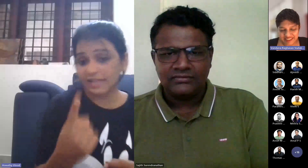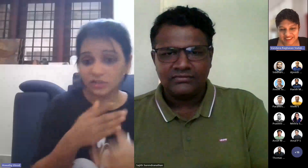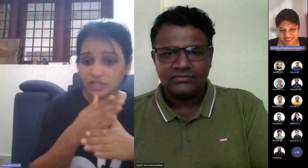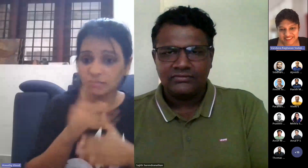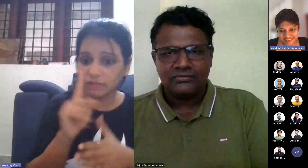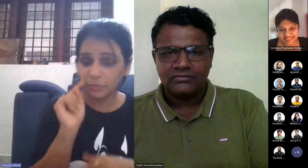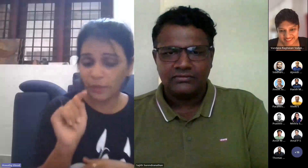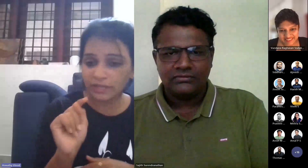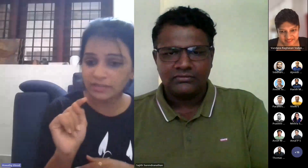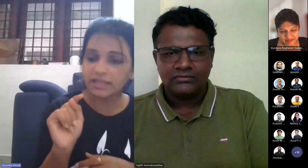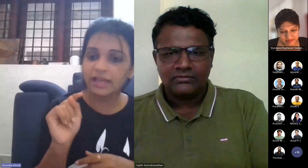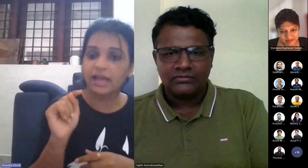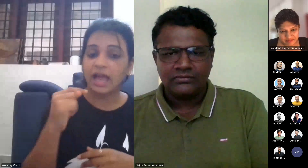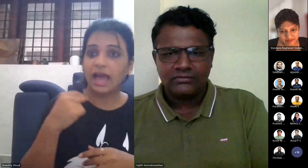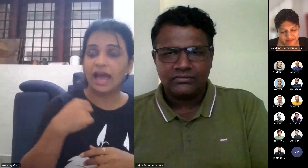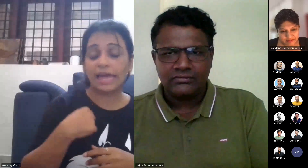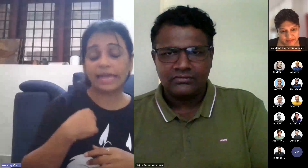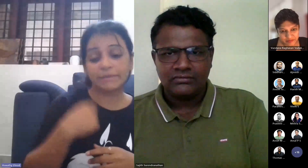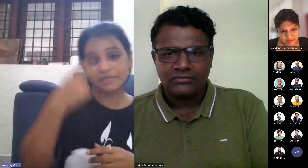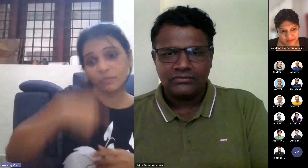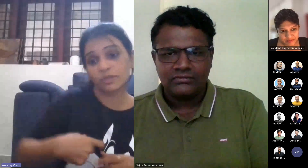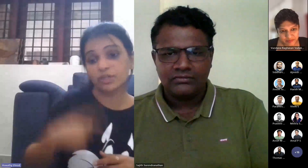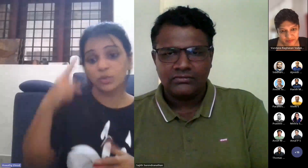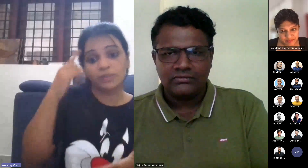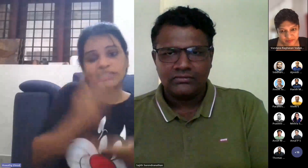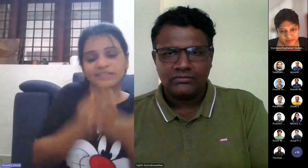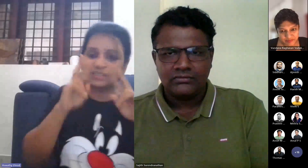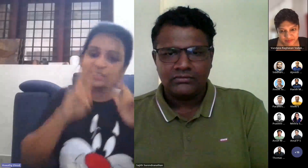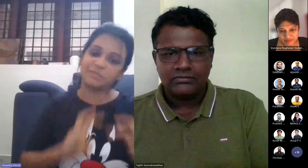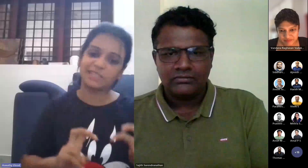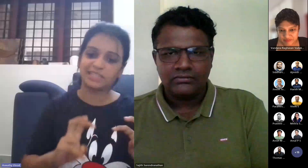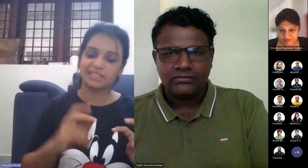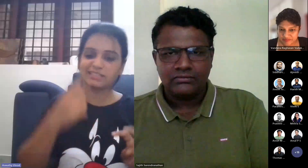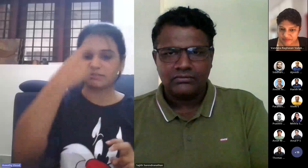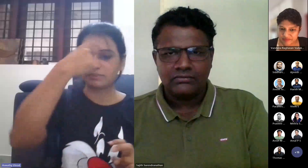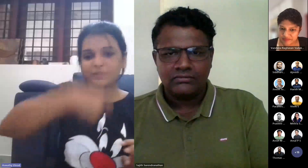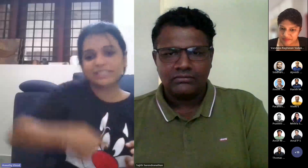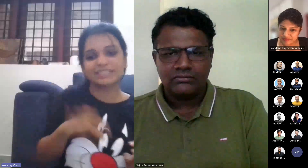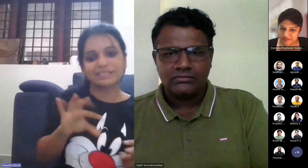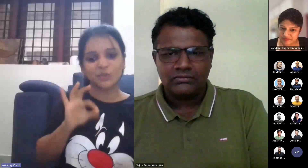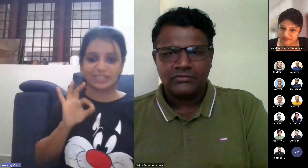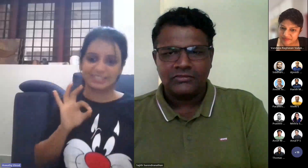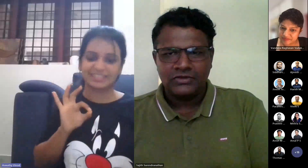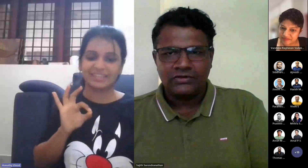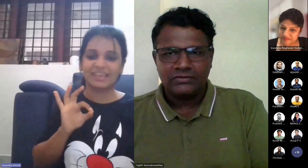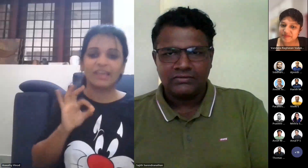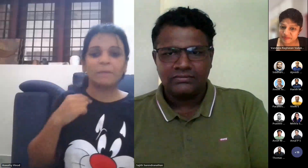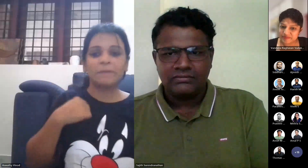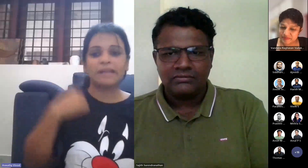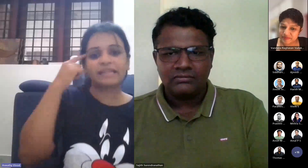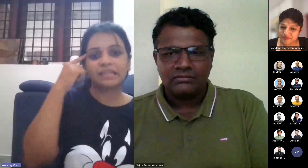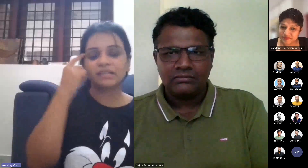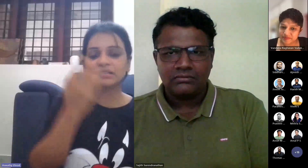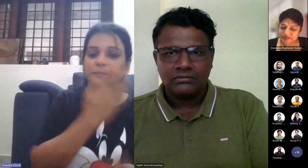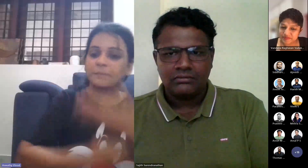I just like to share one point. I am someone who believes deeply in personal choice,